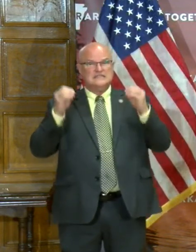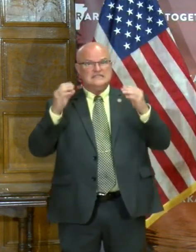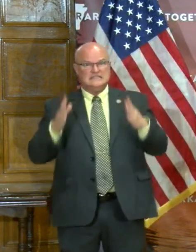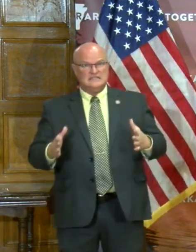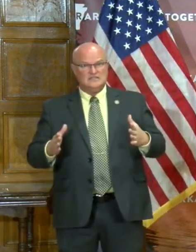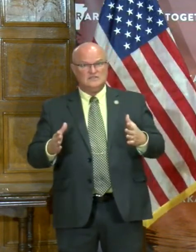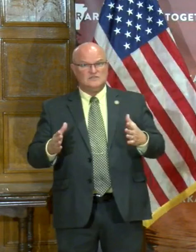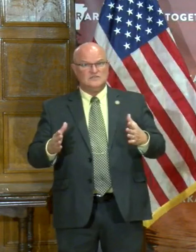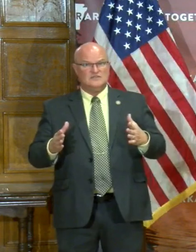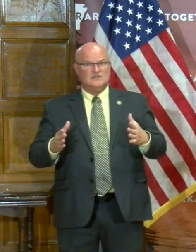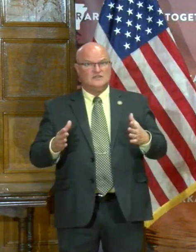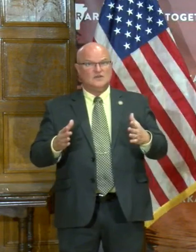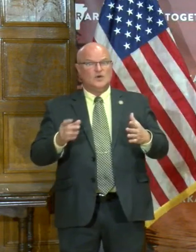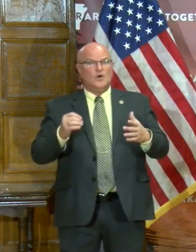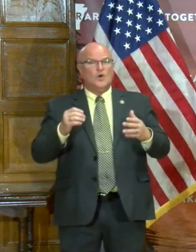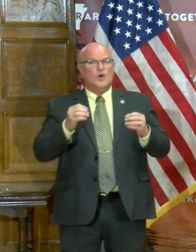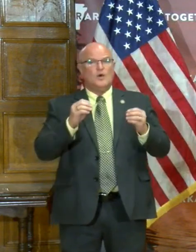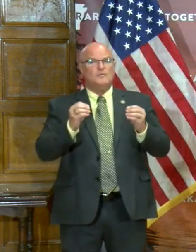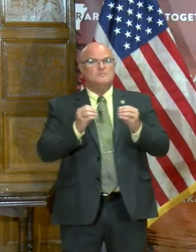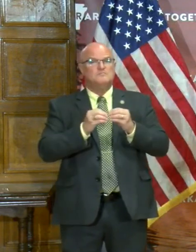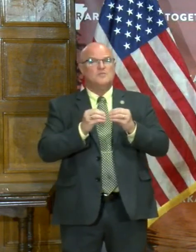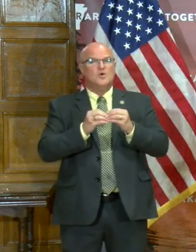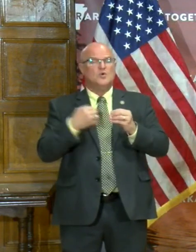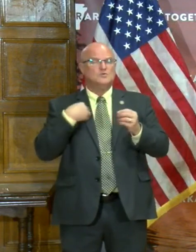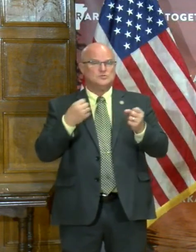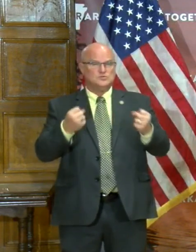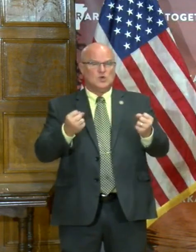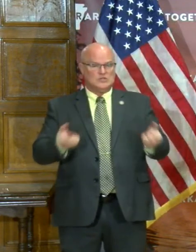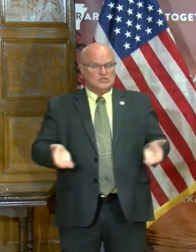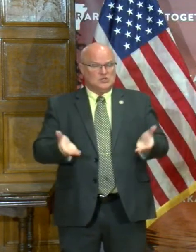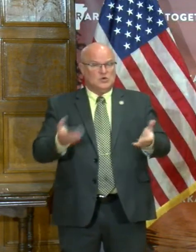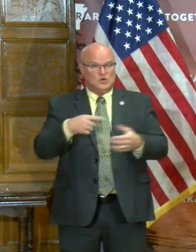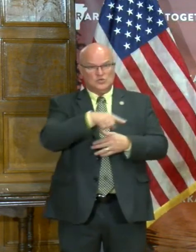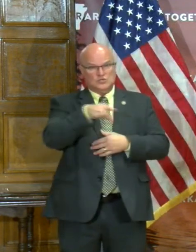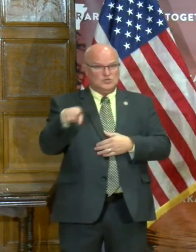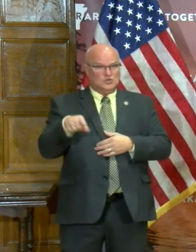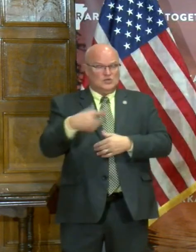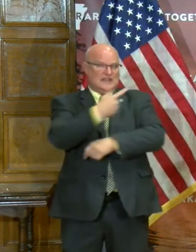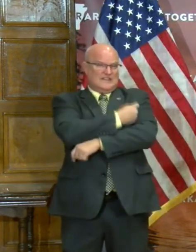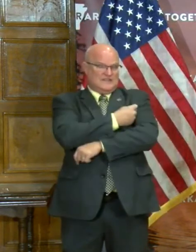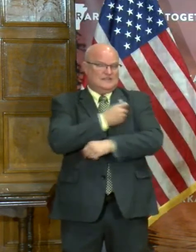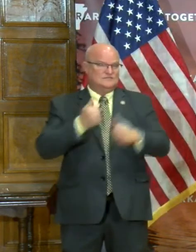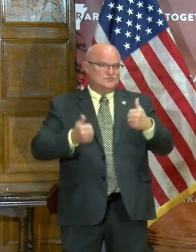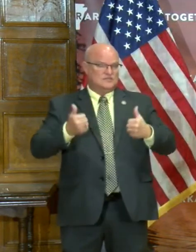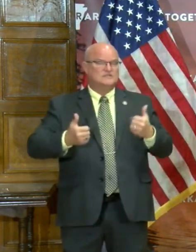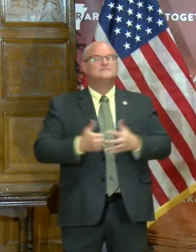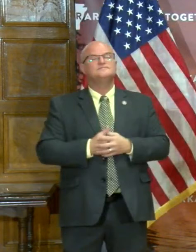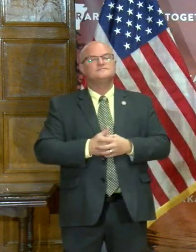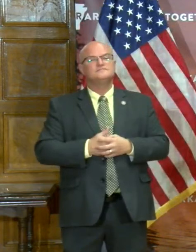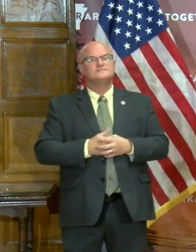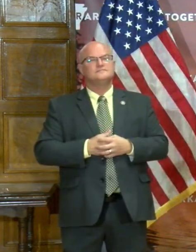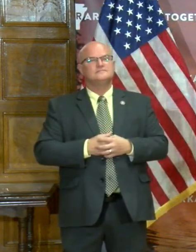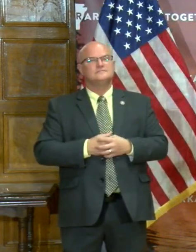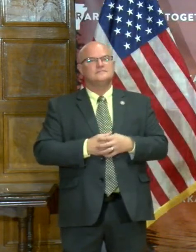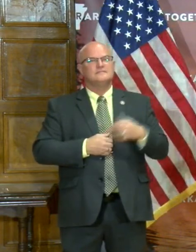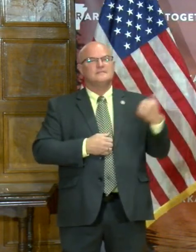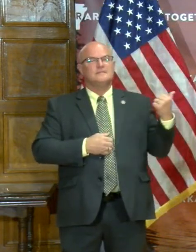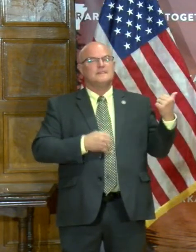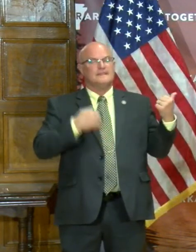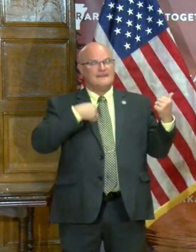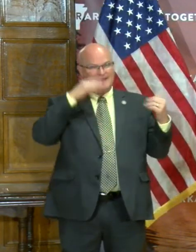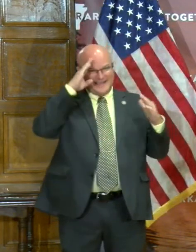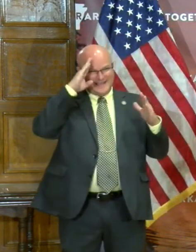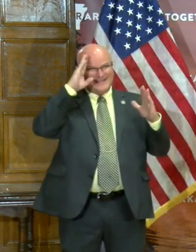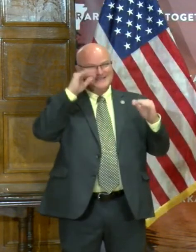teachers? Or is it just going to be, we strongly encourage you to get those vaccinations? I